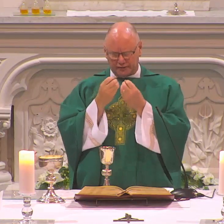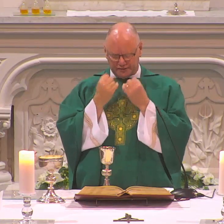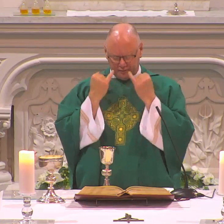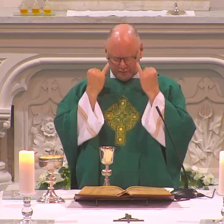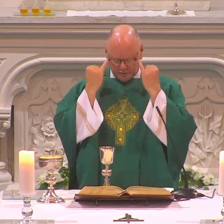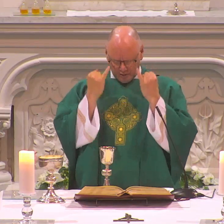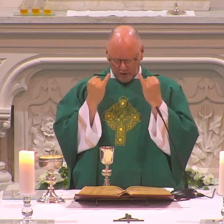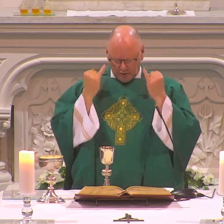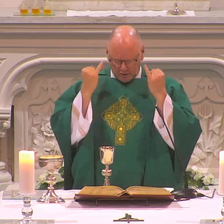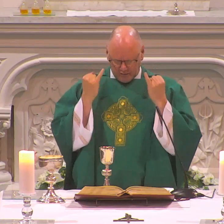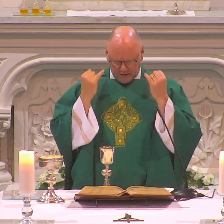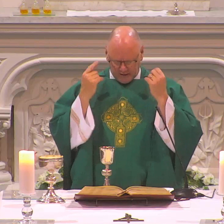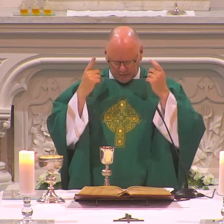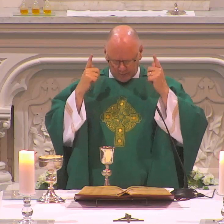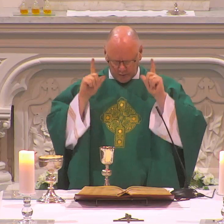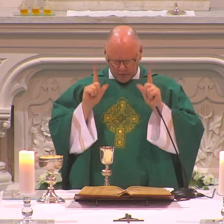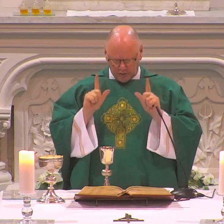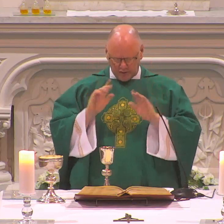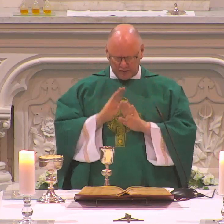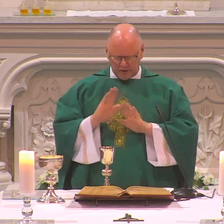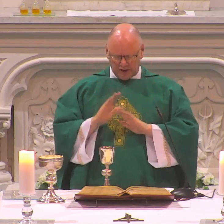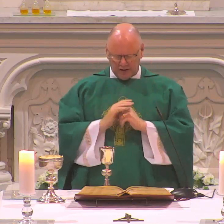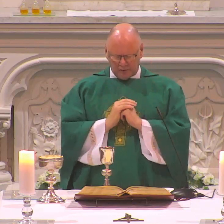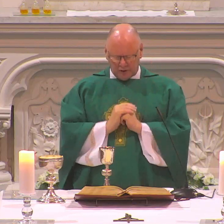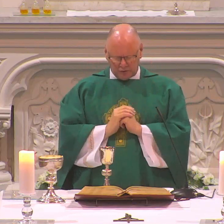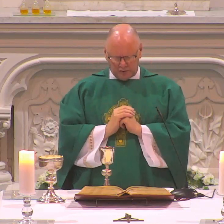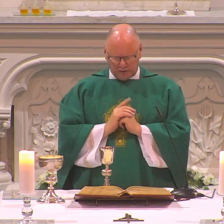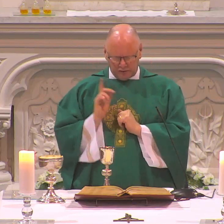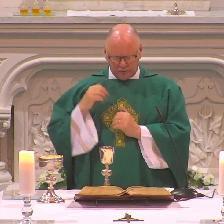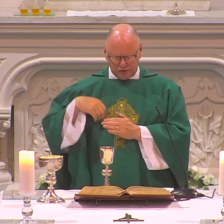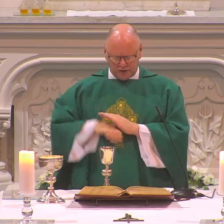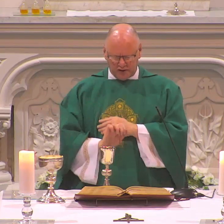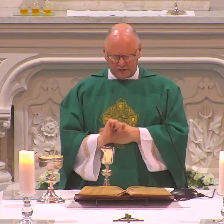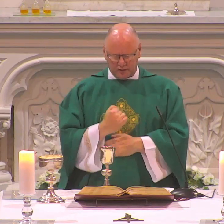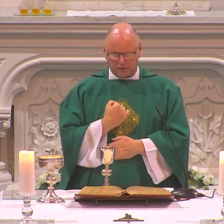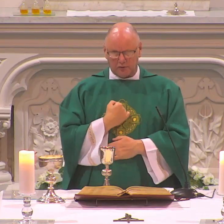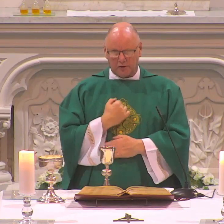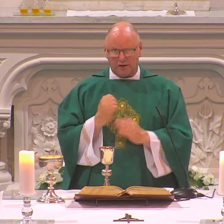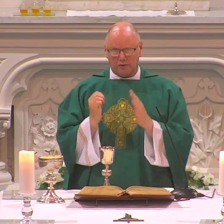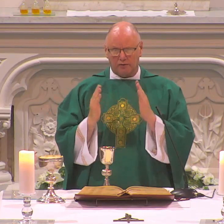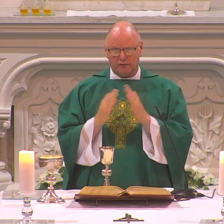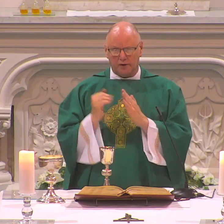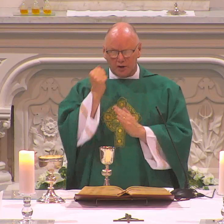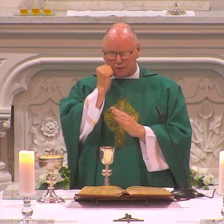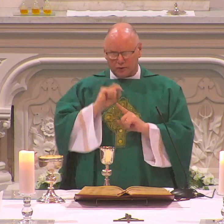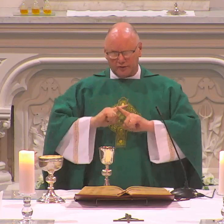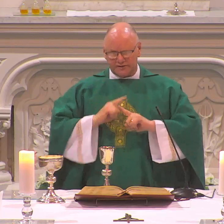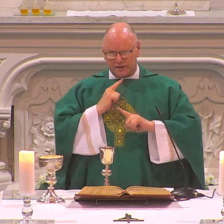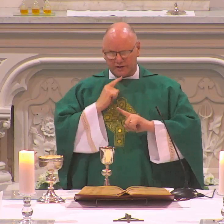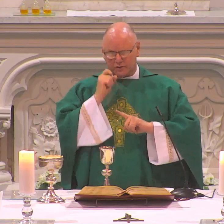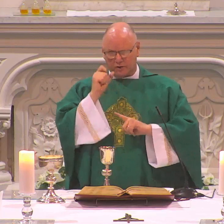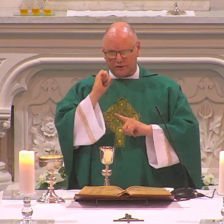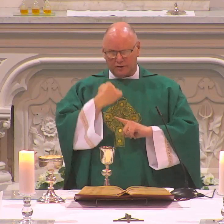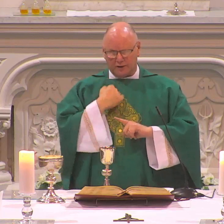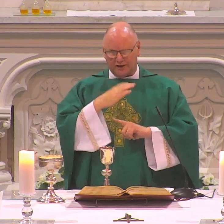to the supper of the Lamb. Lord, I am not worthy that you should enter under my roof, but only say